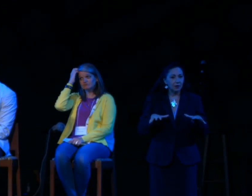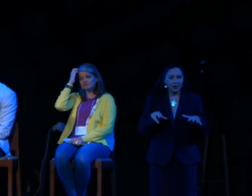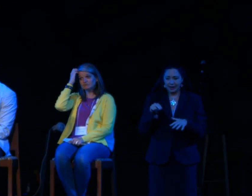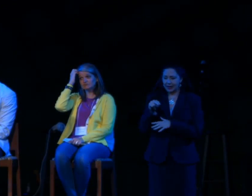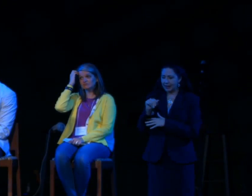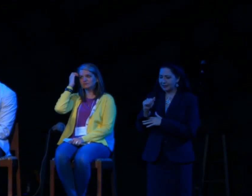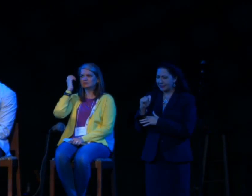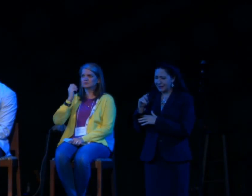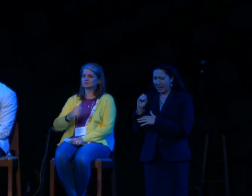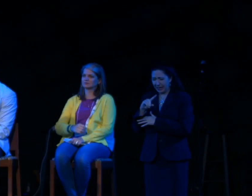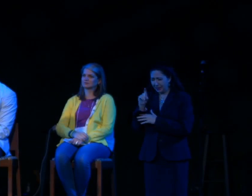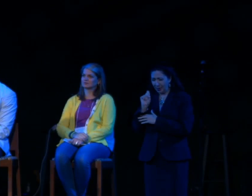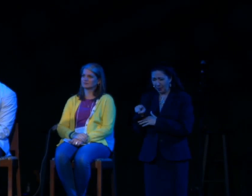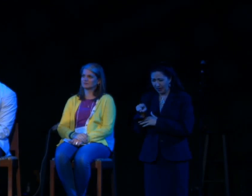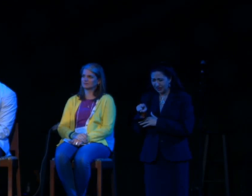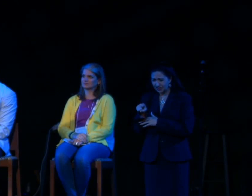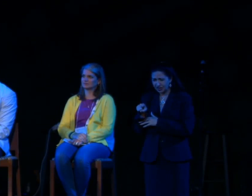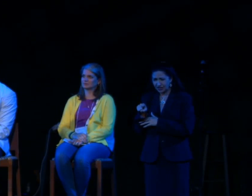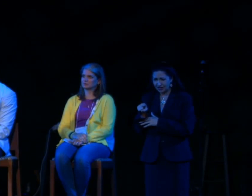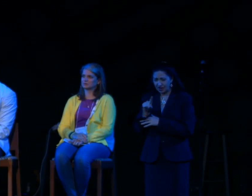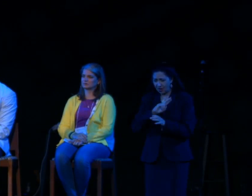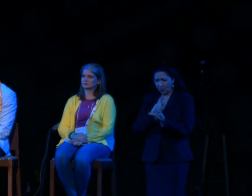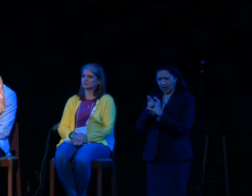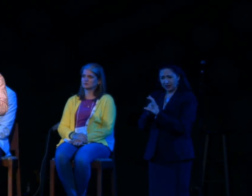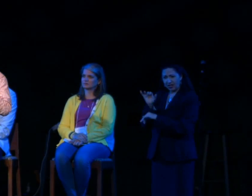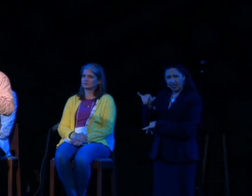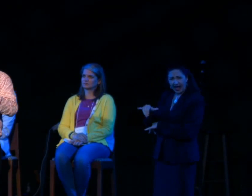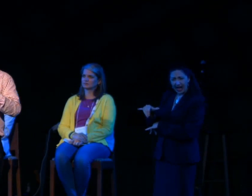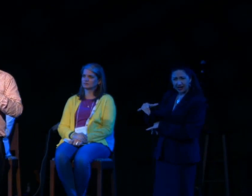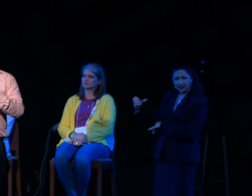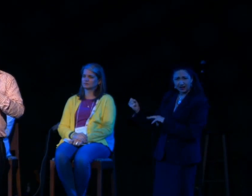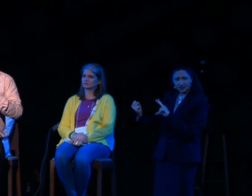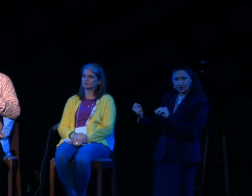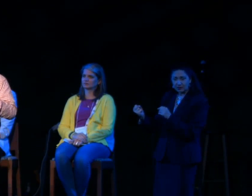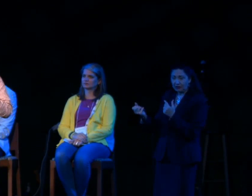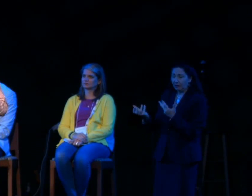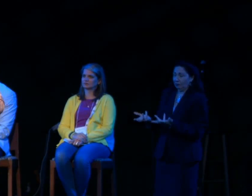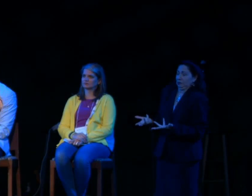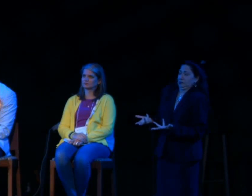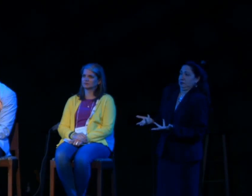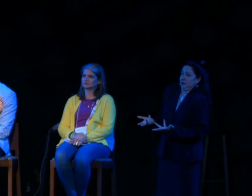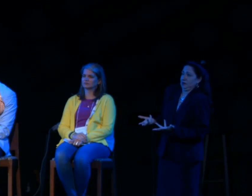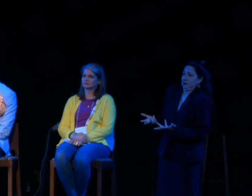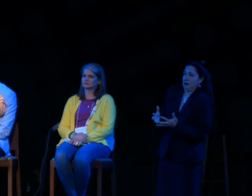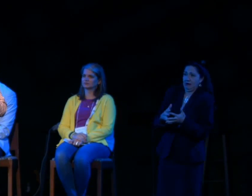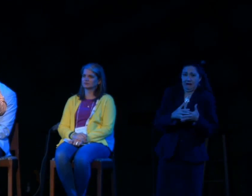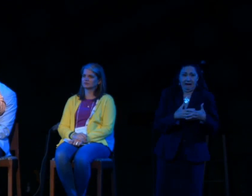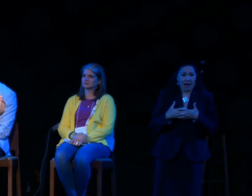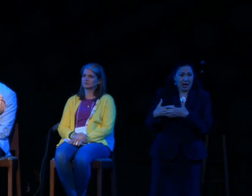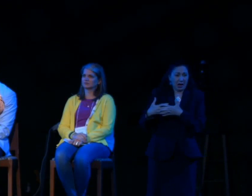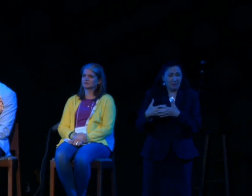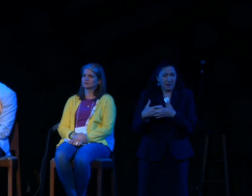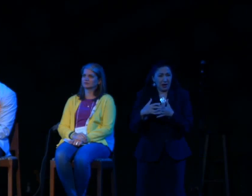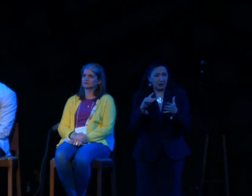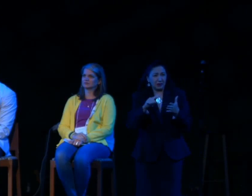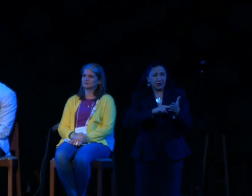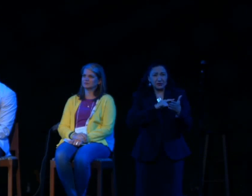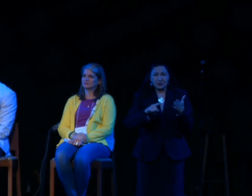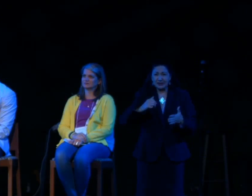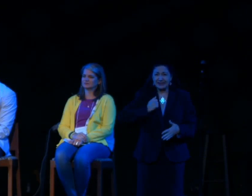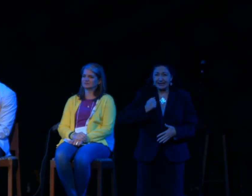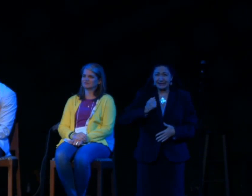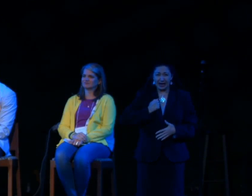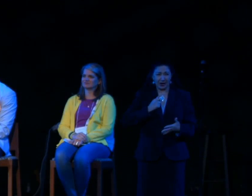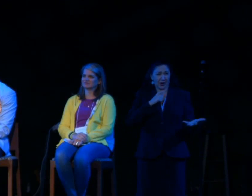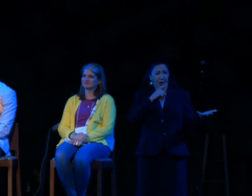NATO is at question. We might not be in NATO. I mean, it's like the Americans are criticizing Canada. Who criticizes